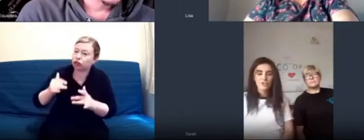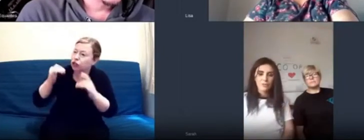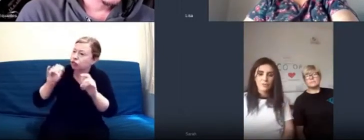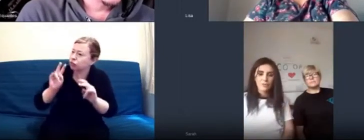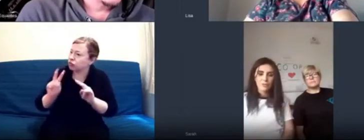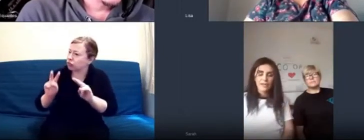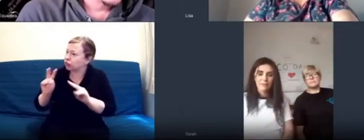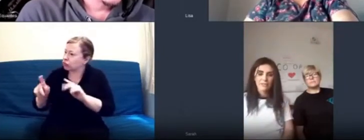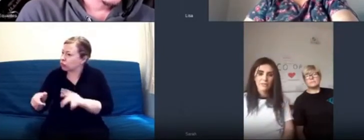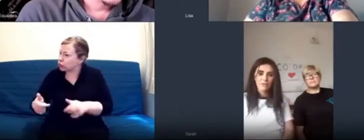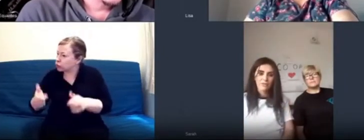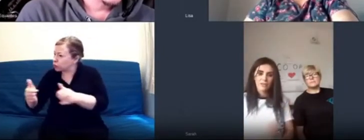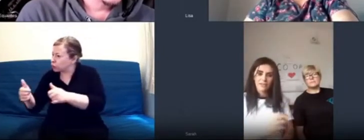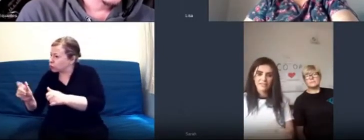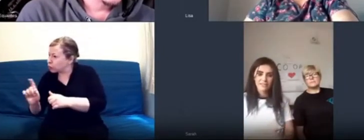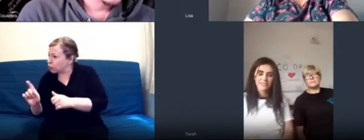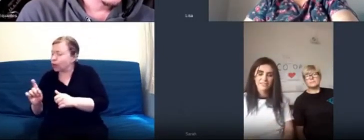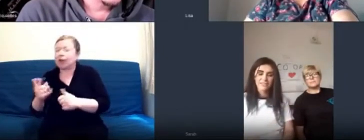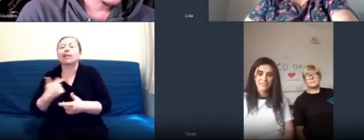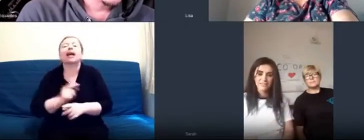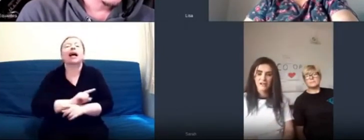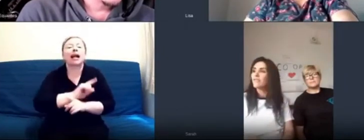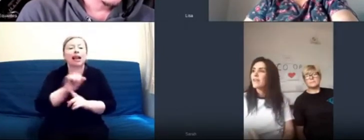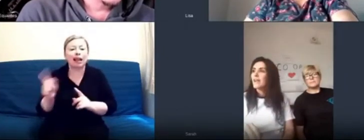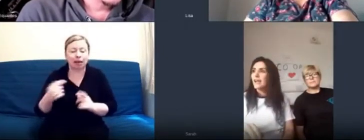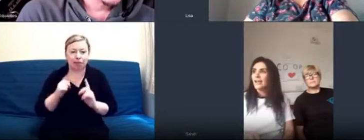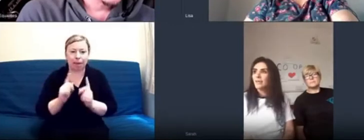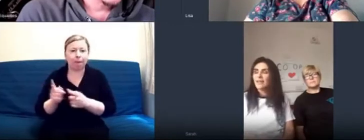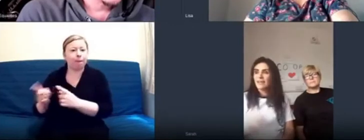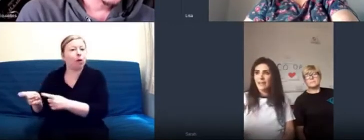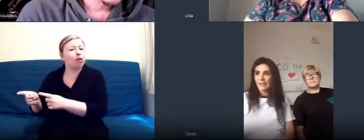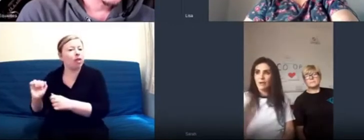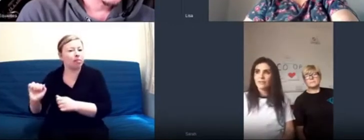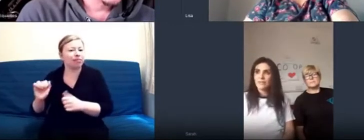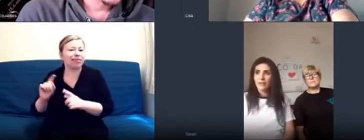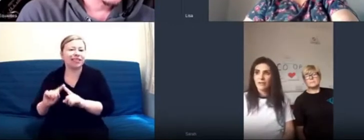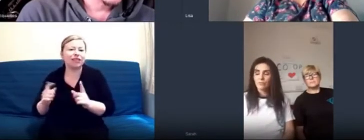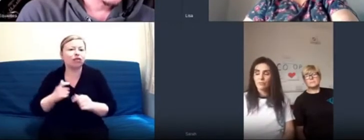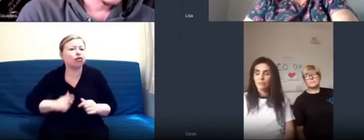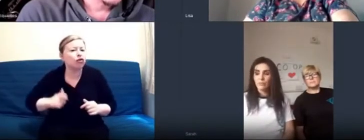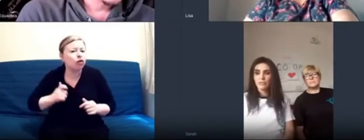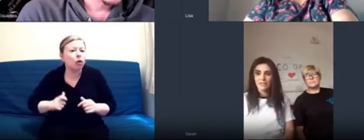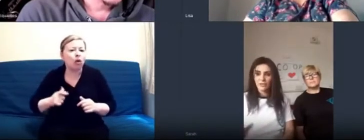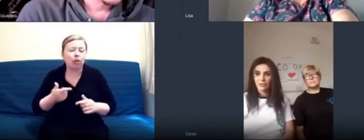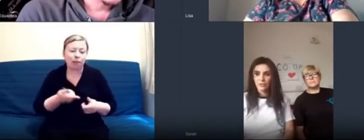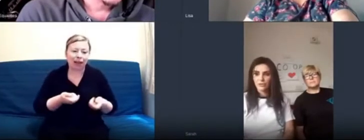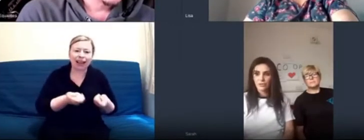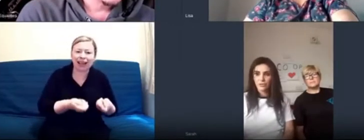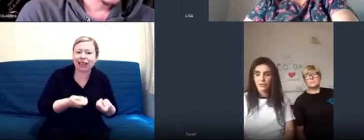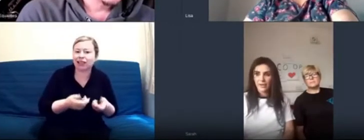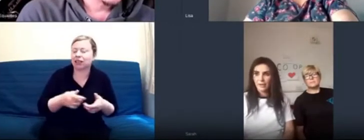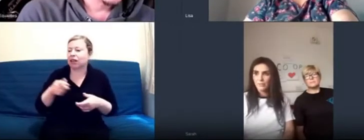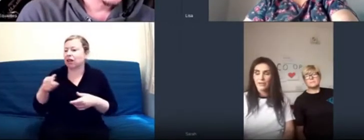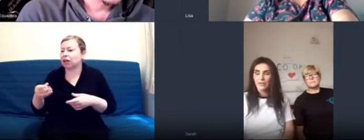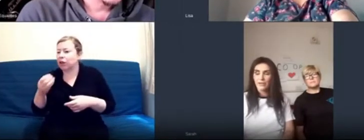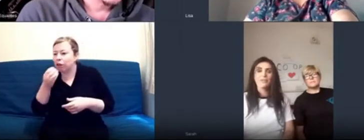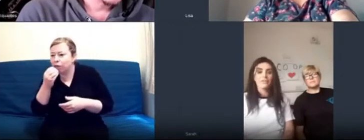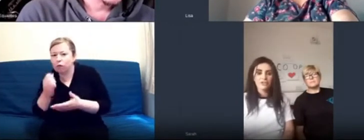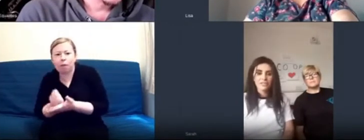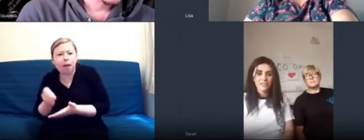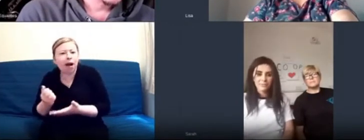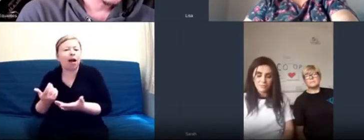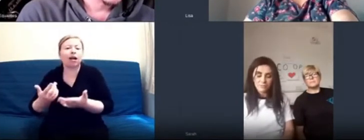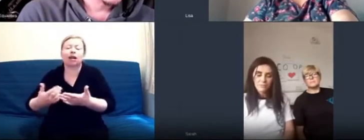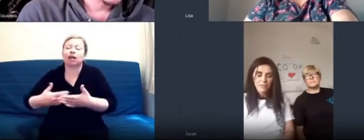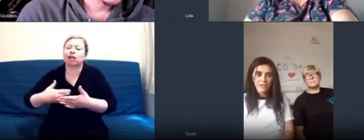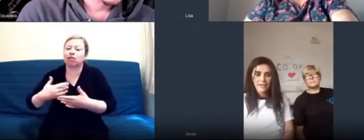bank. Angela, you're going to be dealing with the catering side of stuff. And then Emma was like, right, we want to get you onto